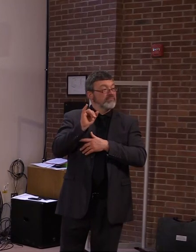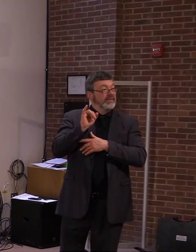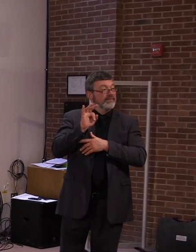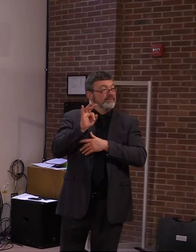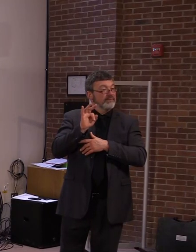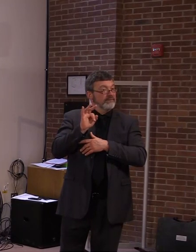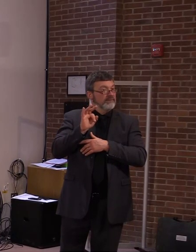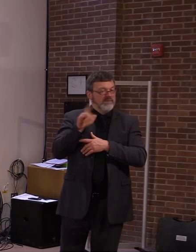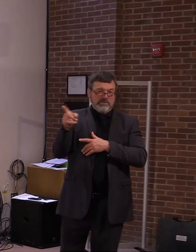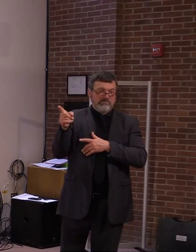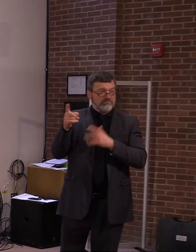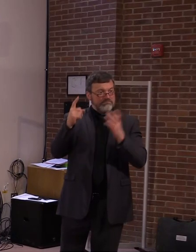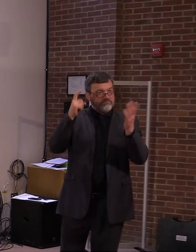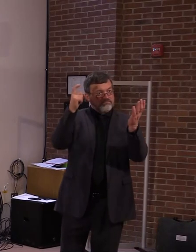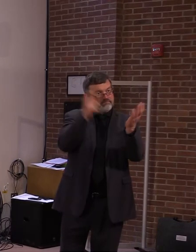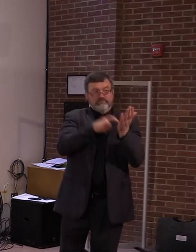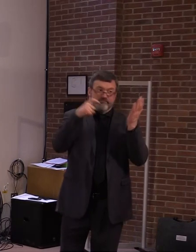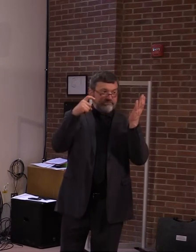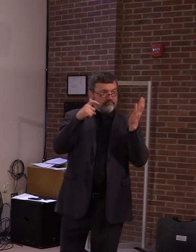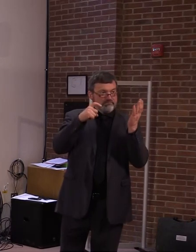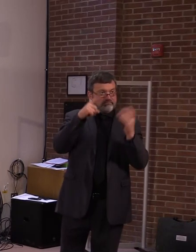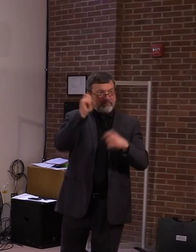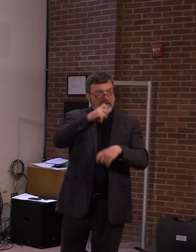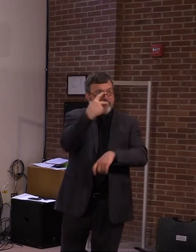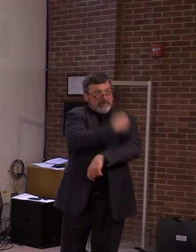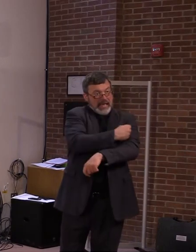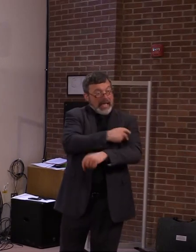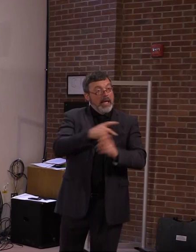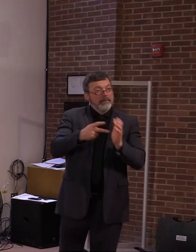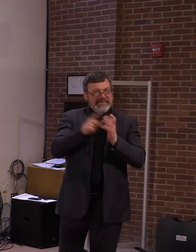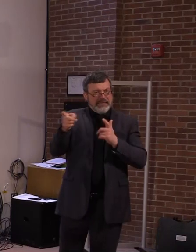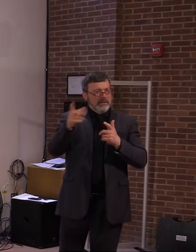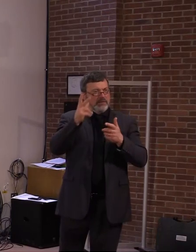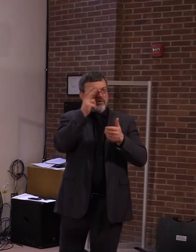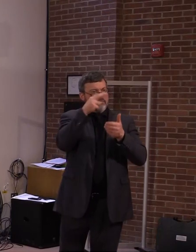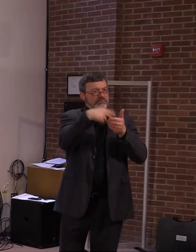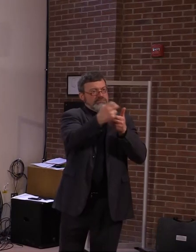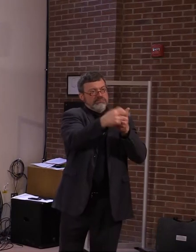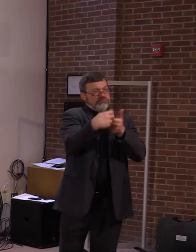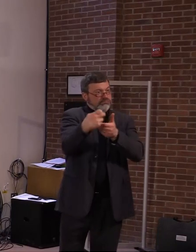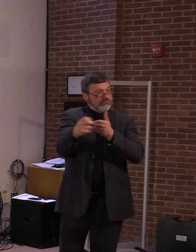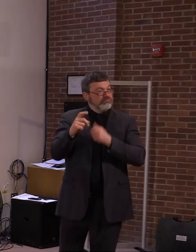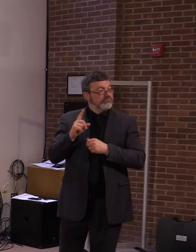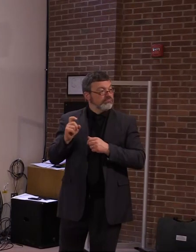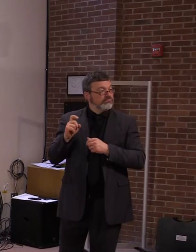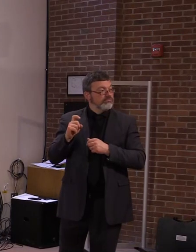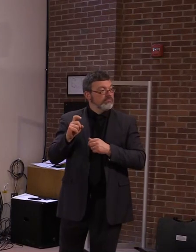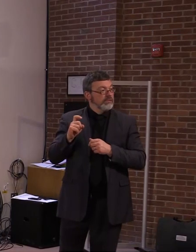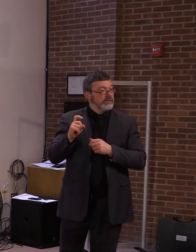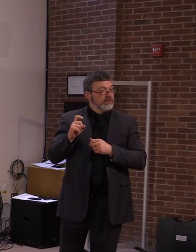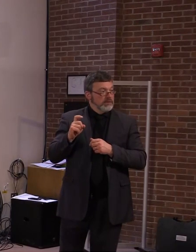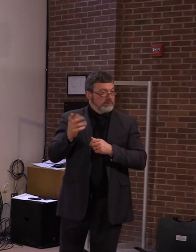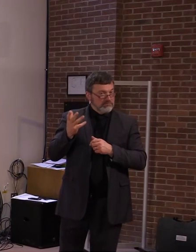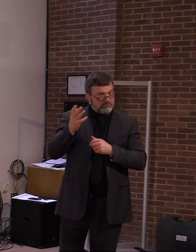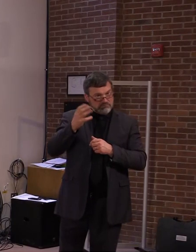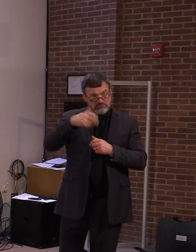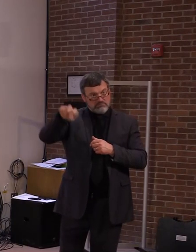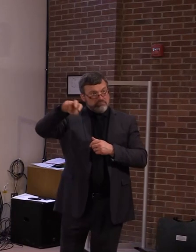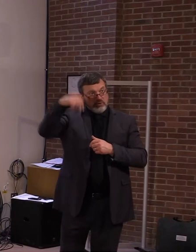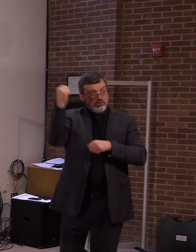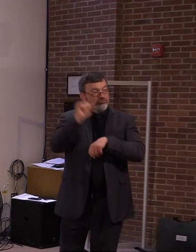leave and get a job elsewhere, which would obviously have the ripple effect